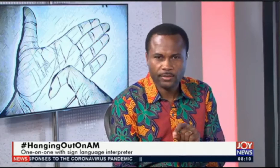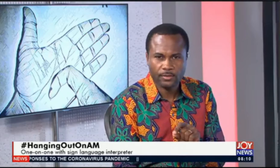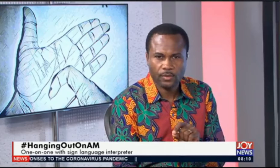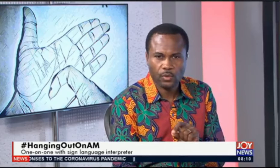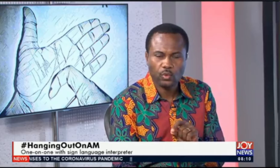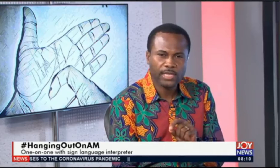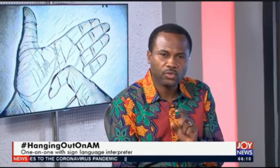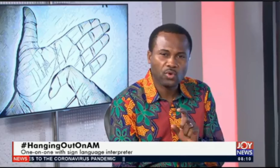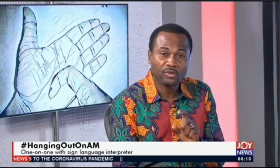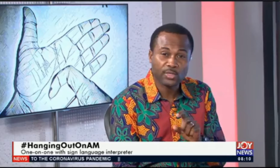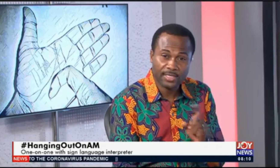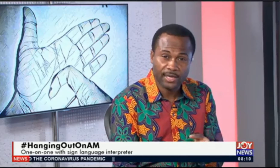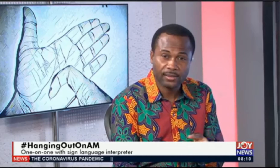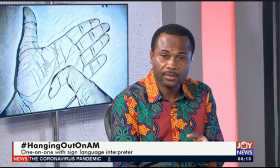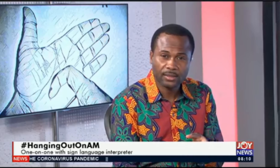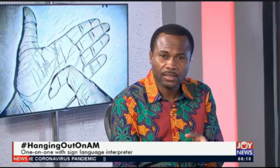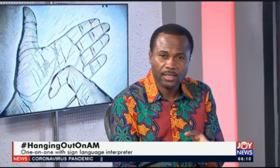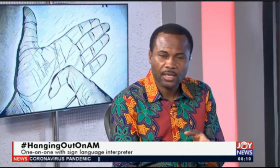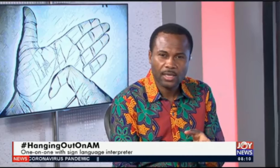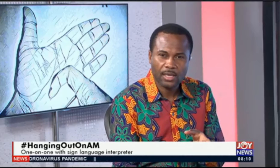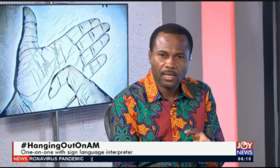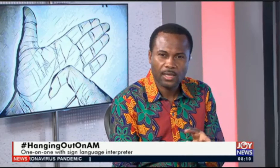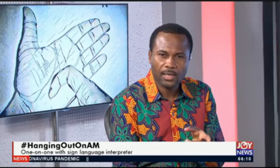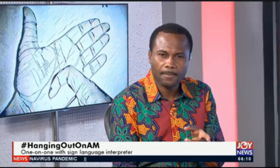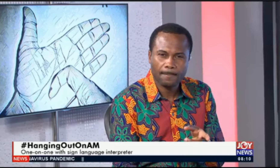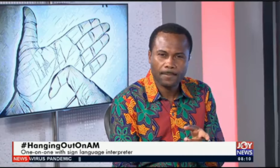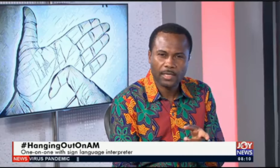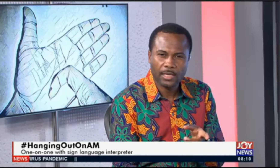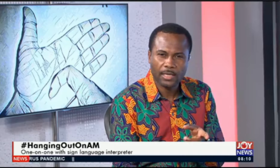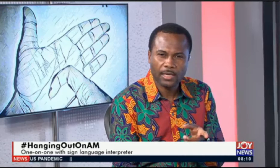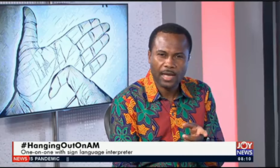person who doesn't know how to sign,